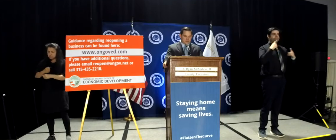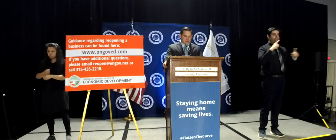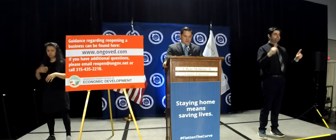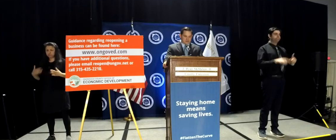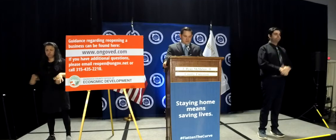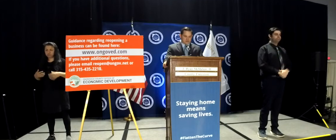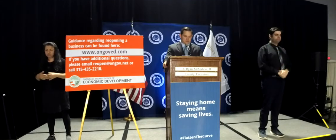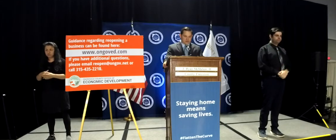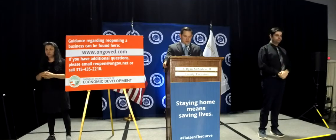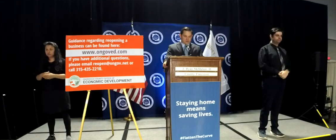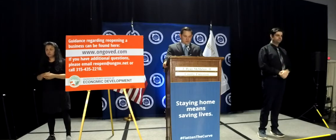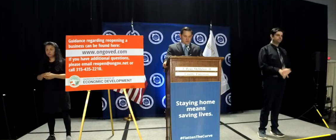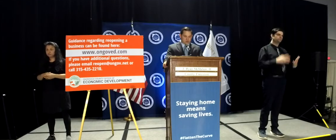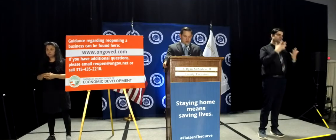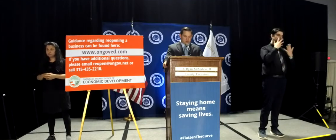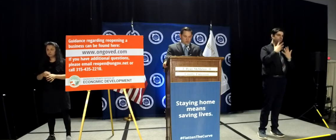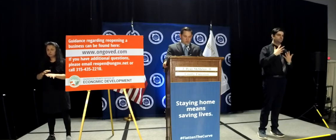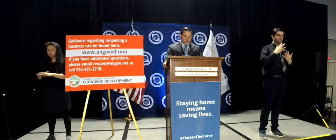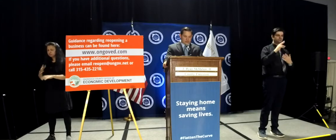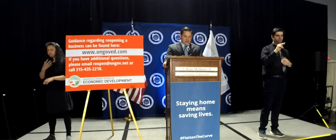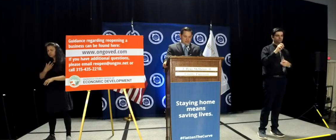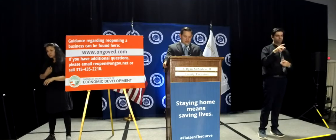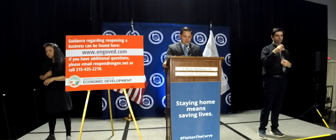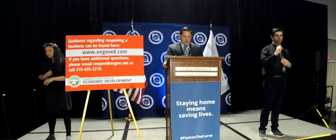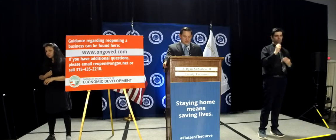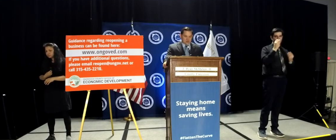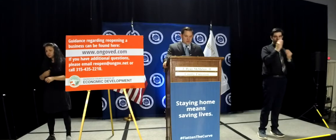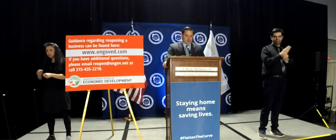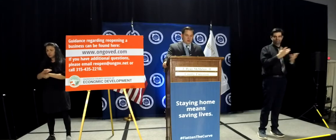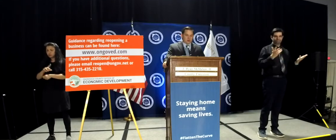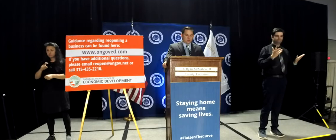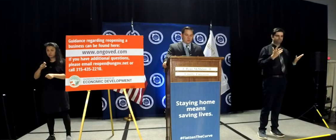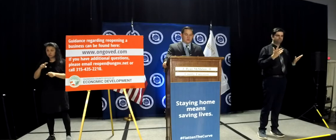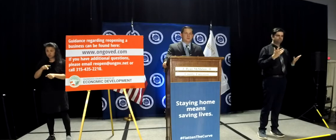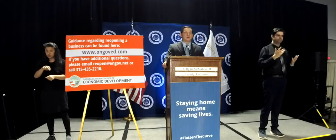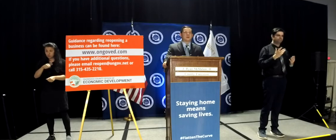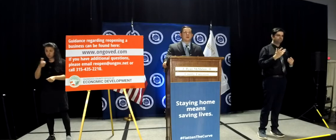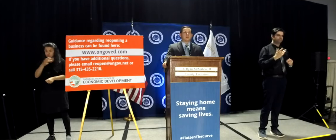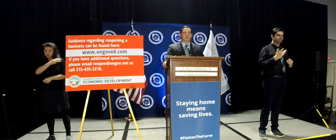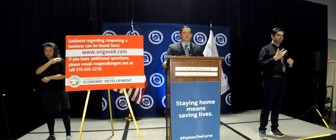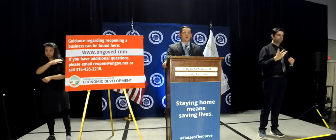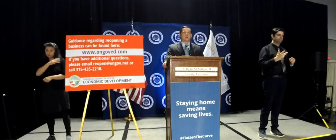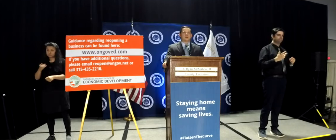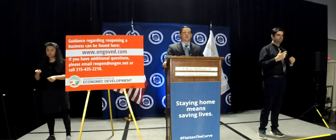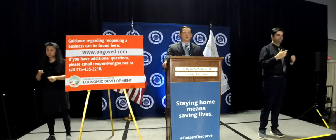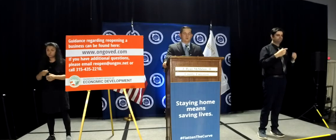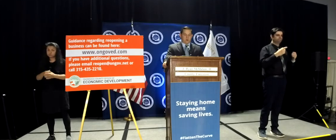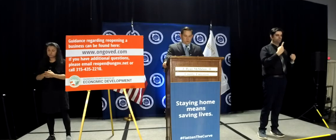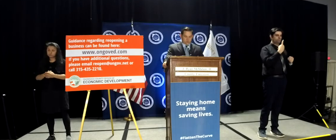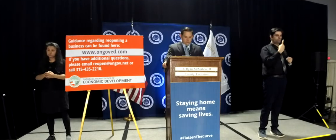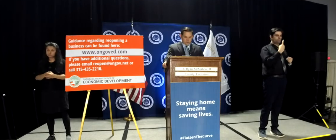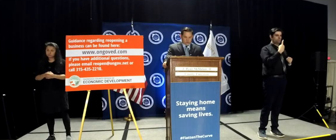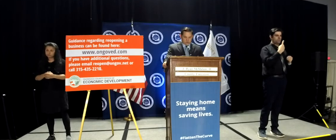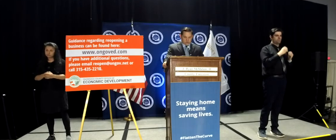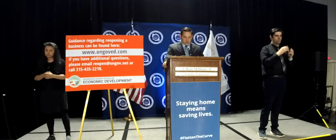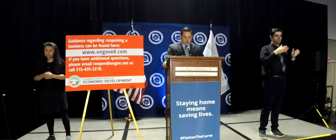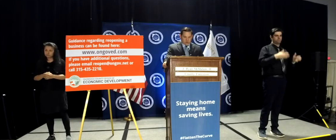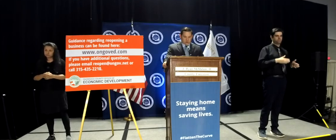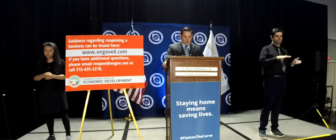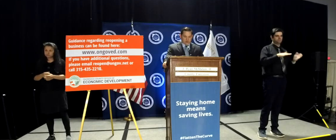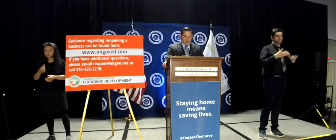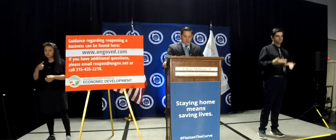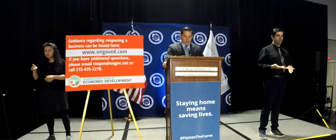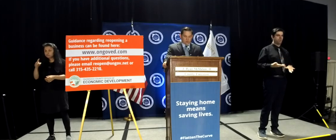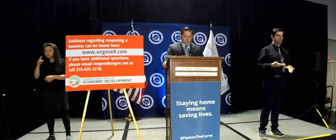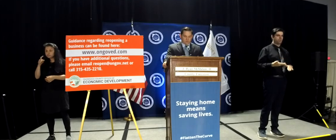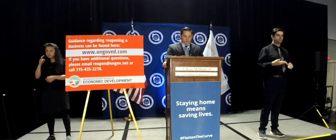Unfortunately, the virus has struck our community again. We lost a neighbor in the last 24 hours.